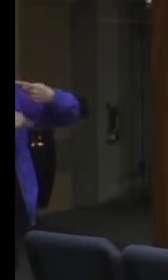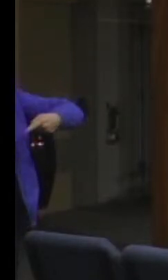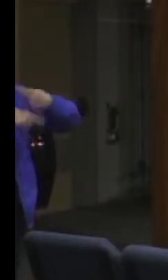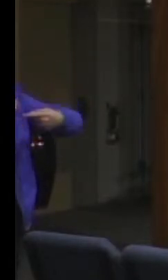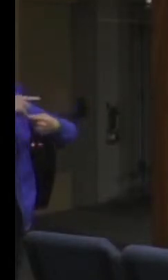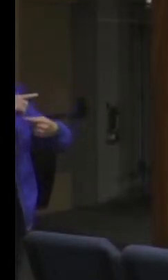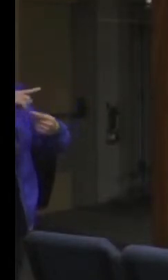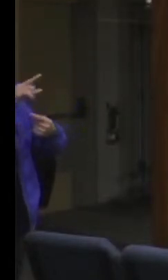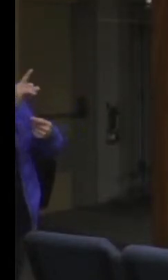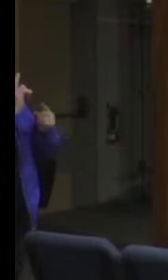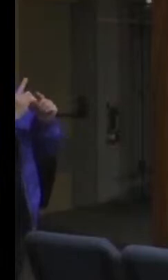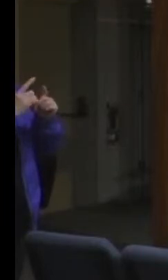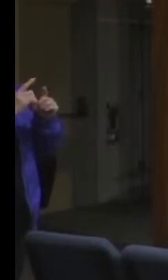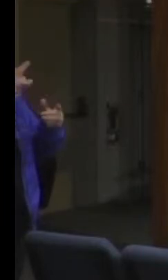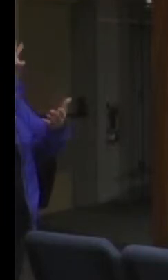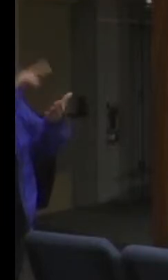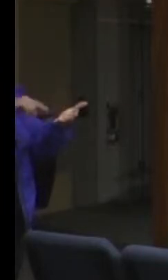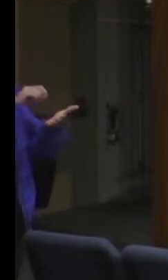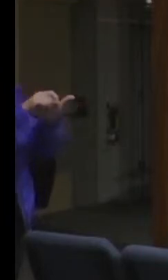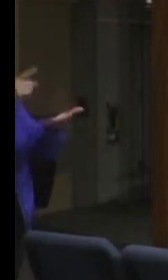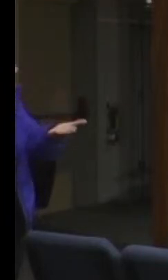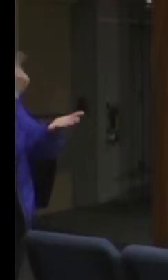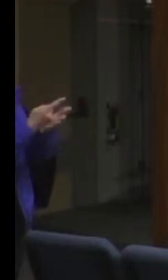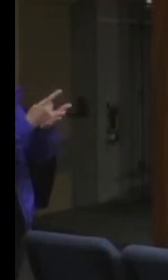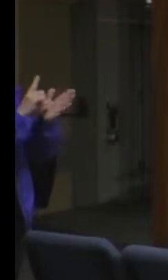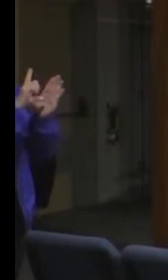In sign language, if we were to do that,